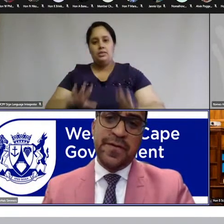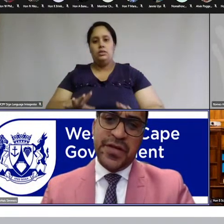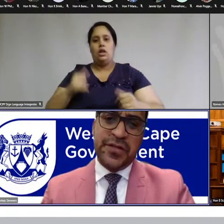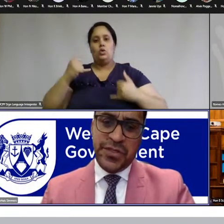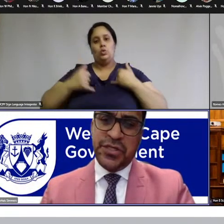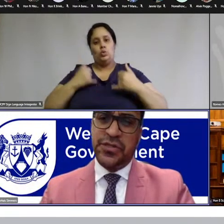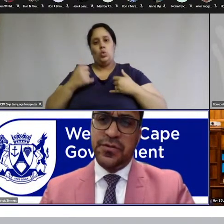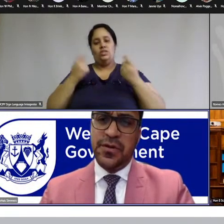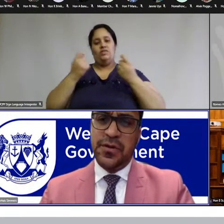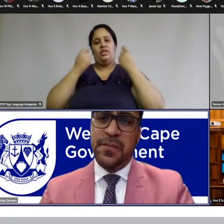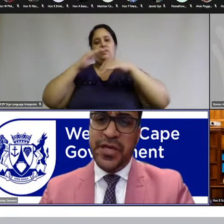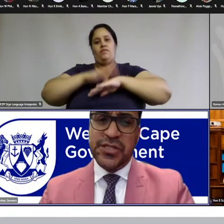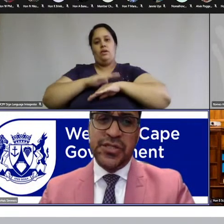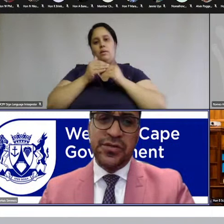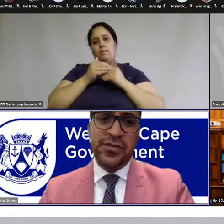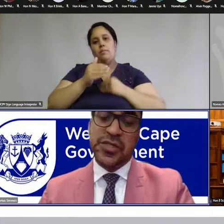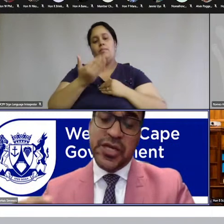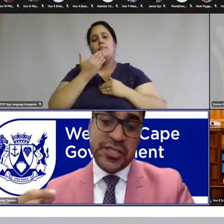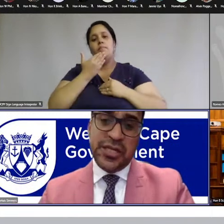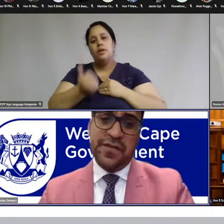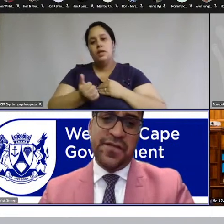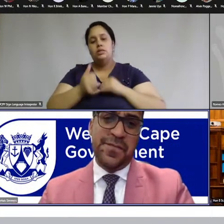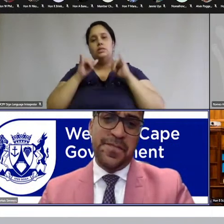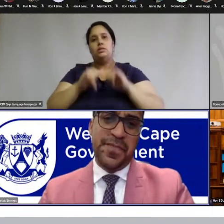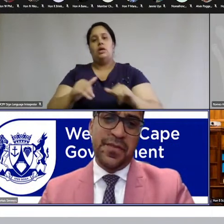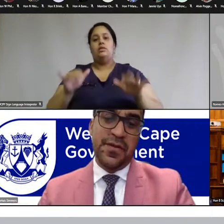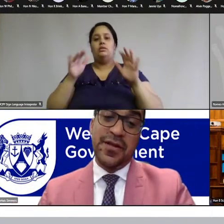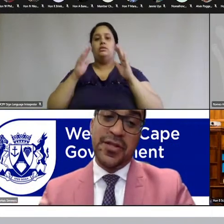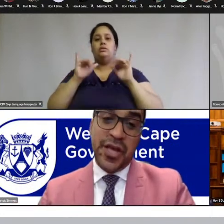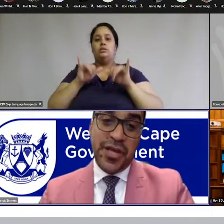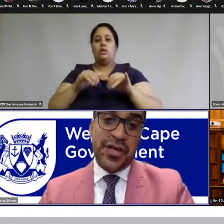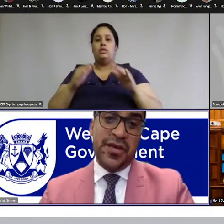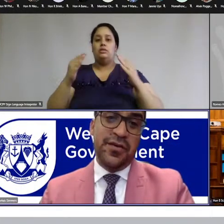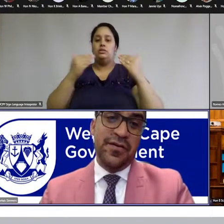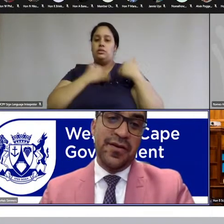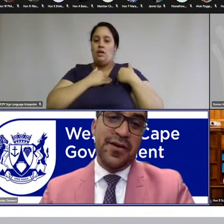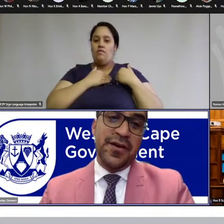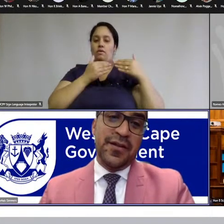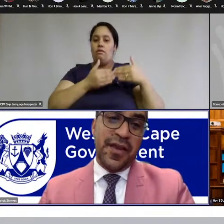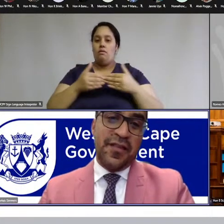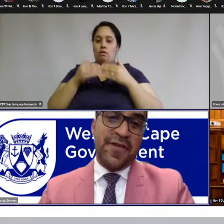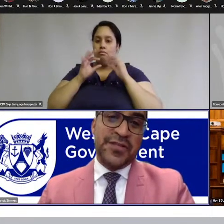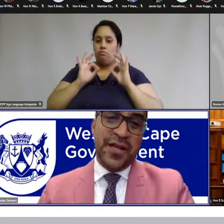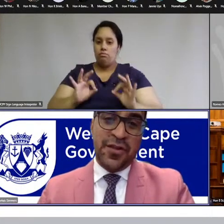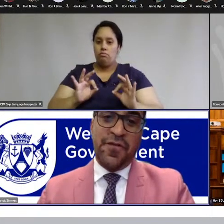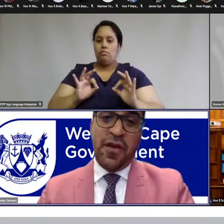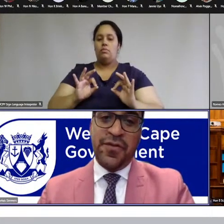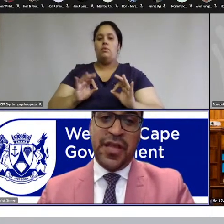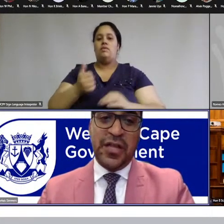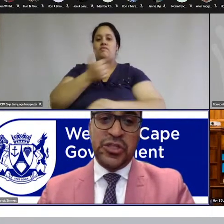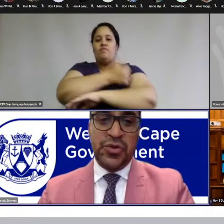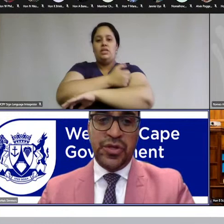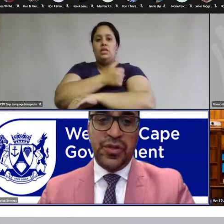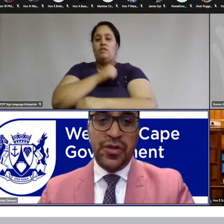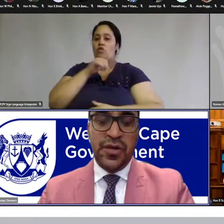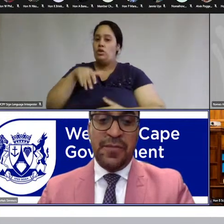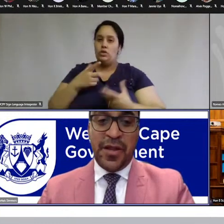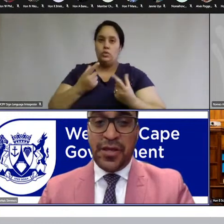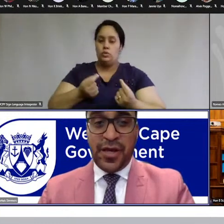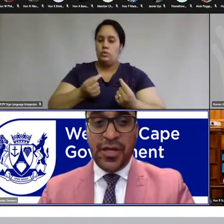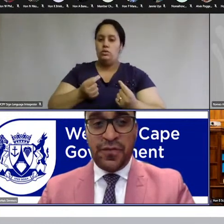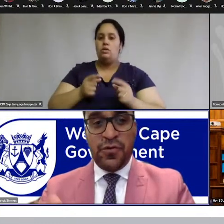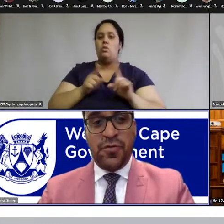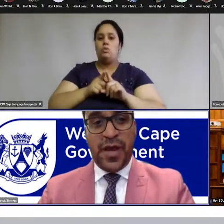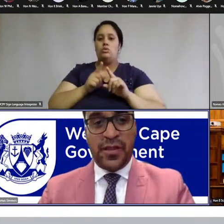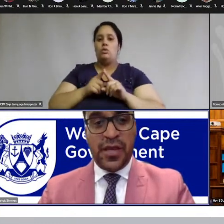joyous festive season. Please stay safe, take care, and get vaccinated if you haven't done so yet. And